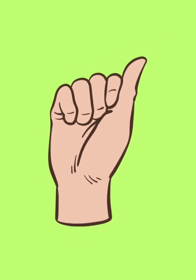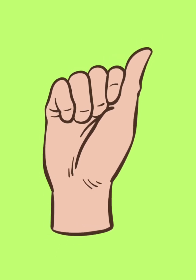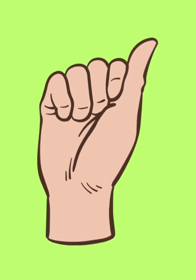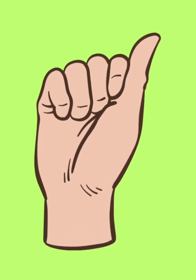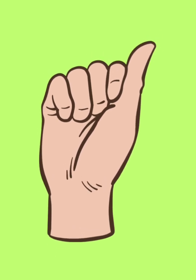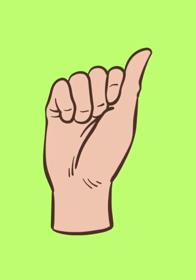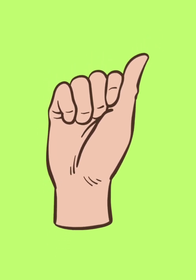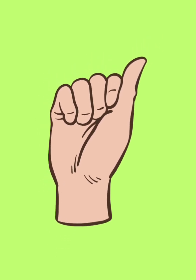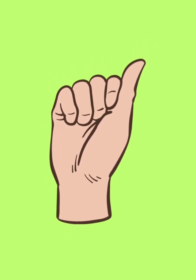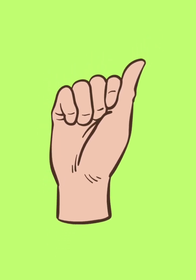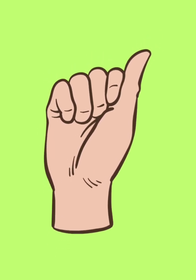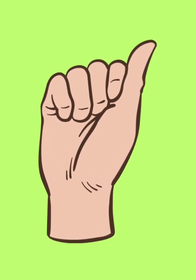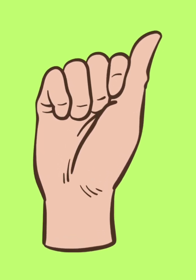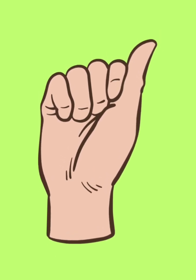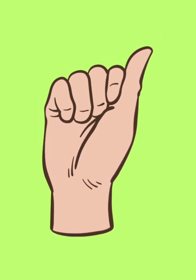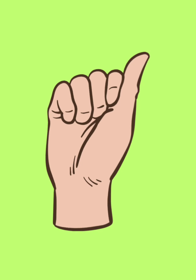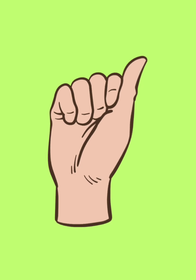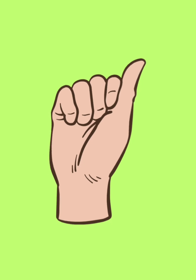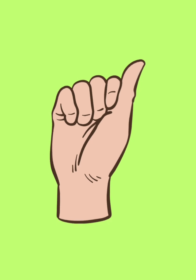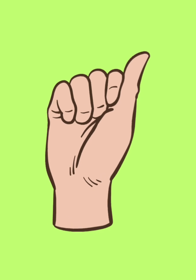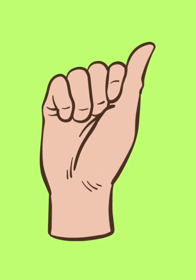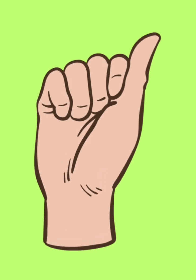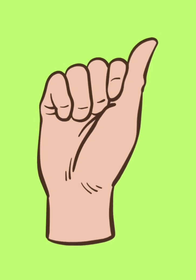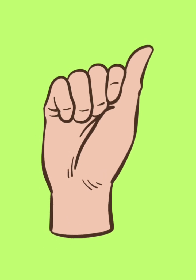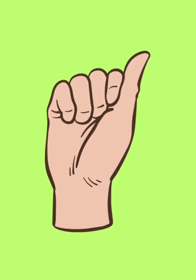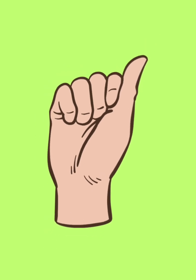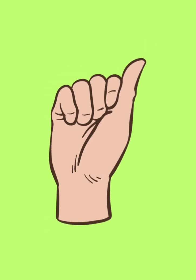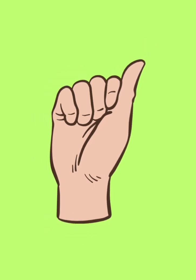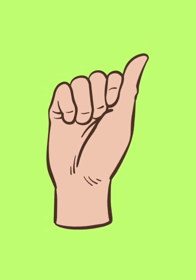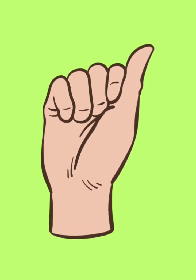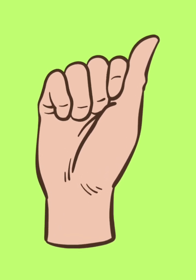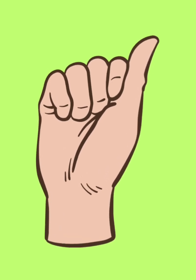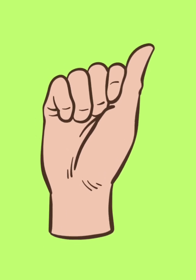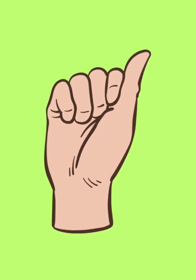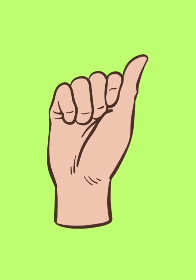side. Try it with me. A.